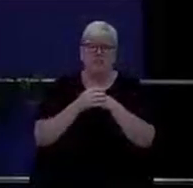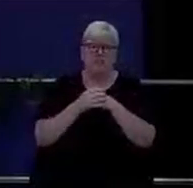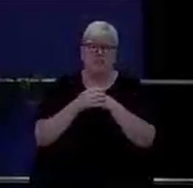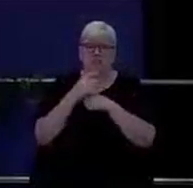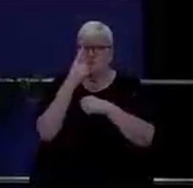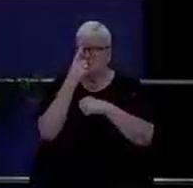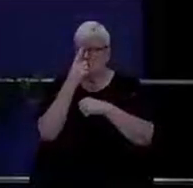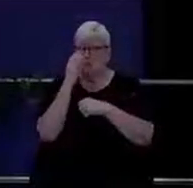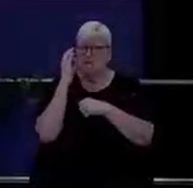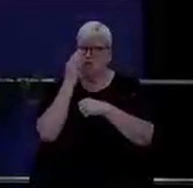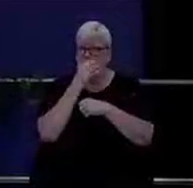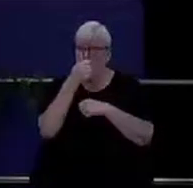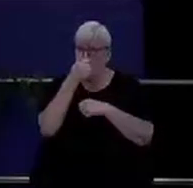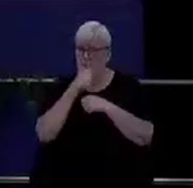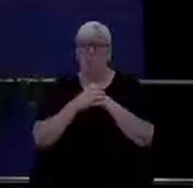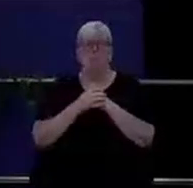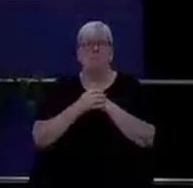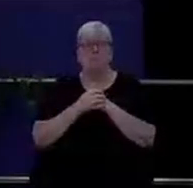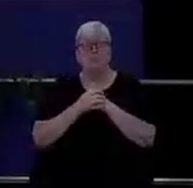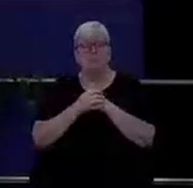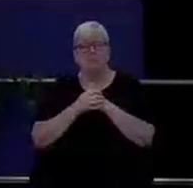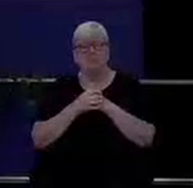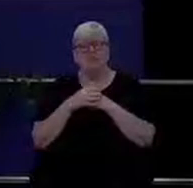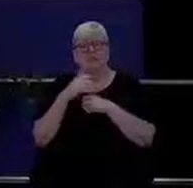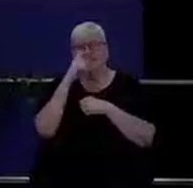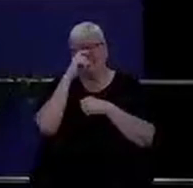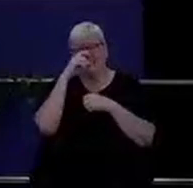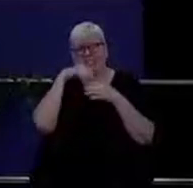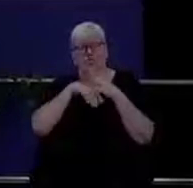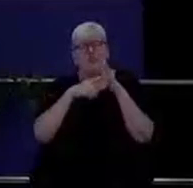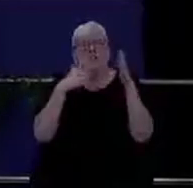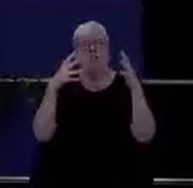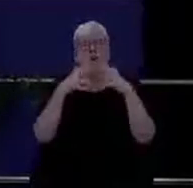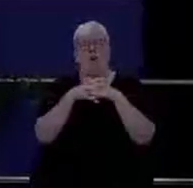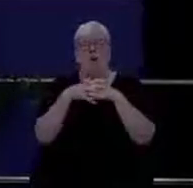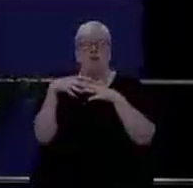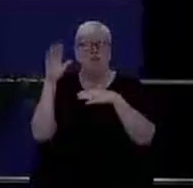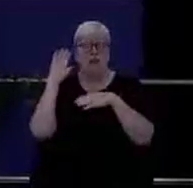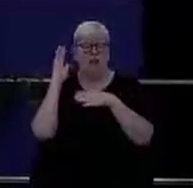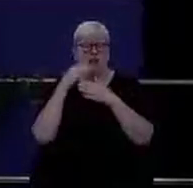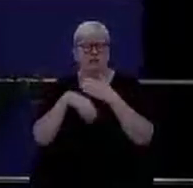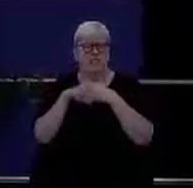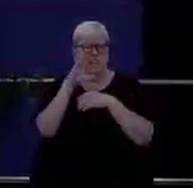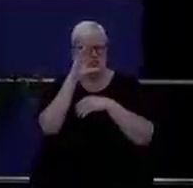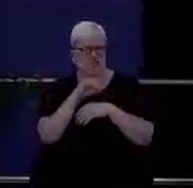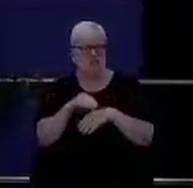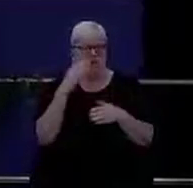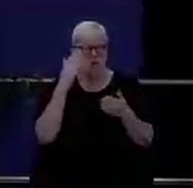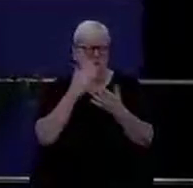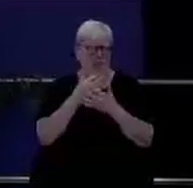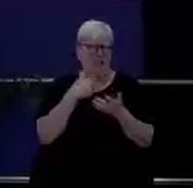one flower, he said. His sister-in-law had overheard from her neighbouring garden and told him to stop being so